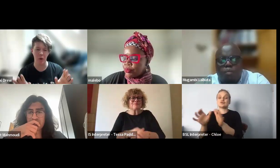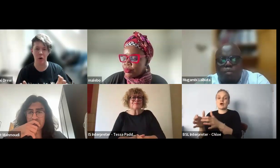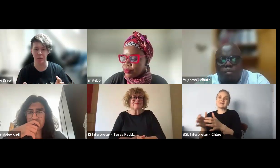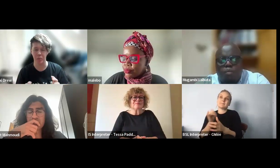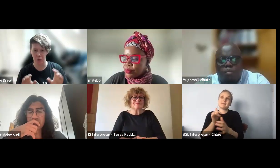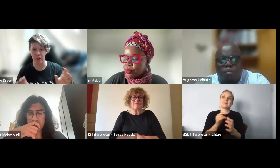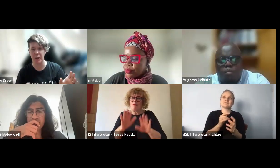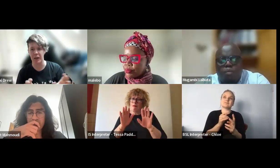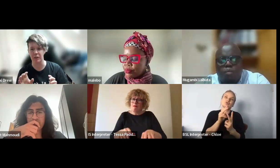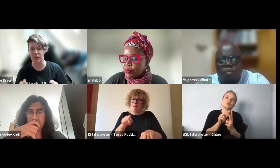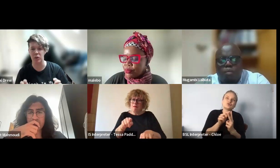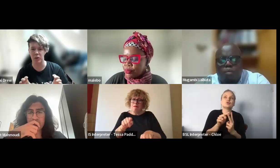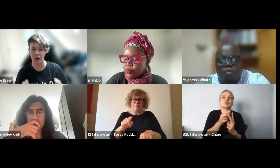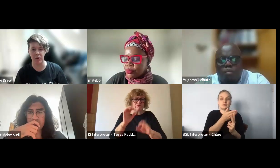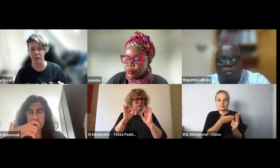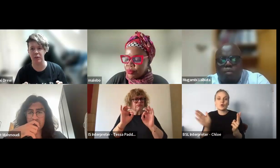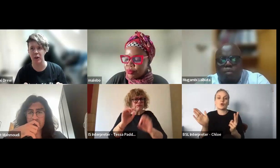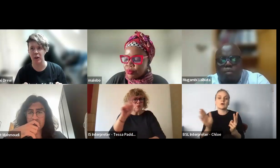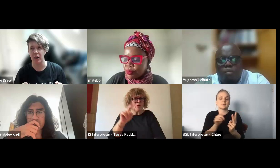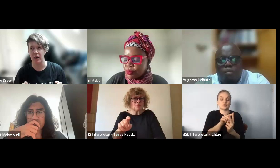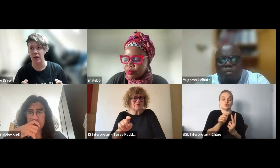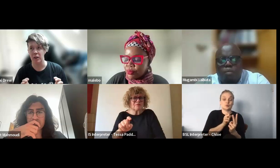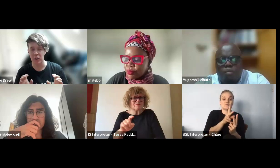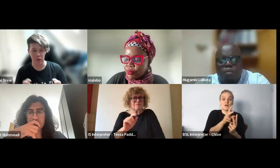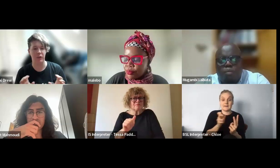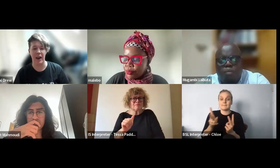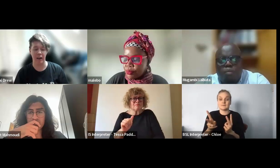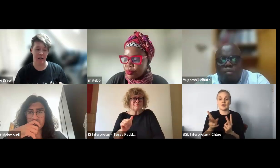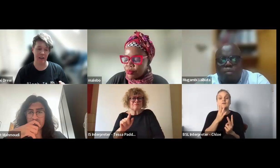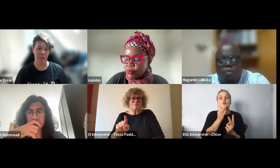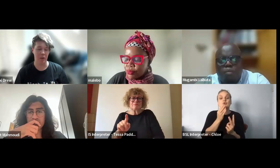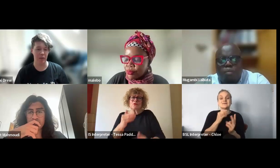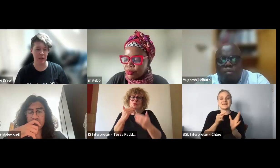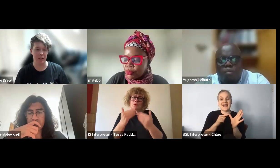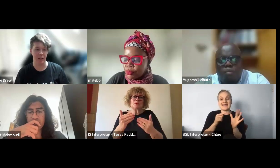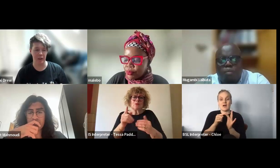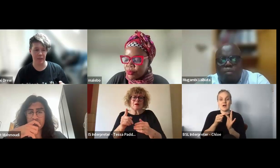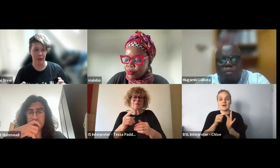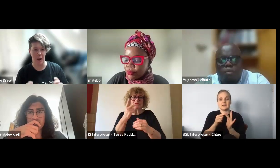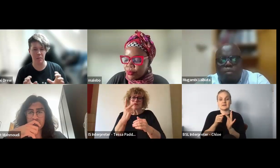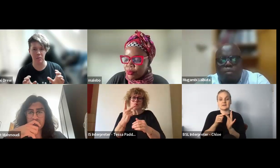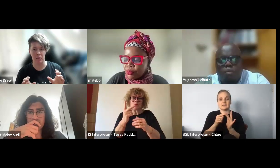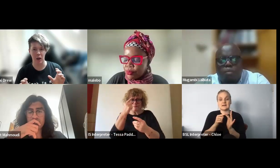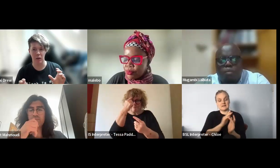probably more, but broadly speaking, two types of use of AI in armed conflict that